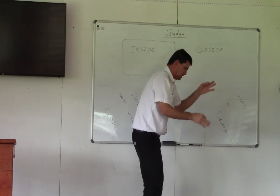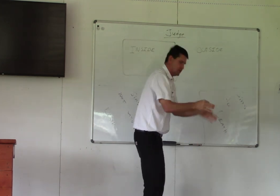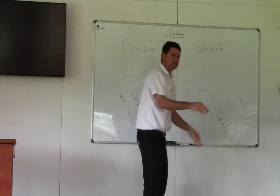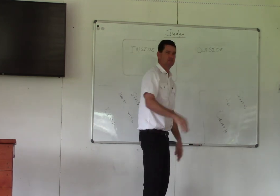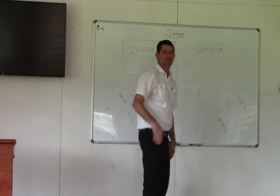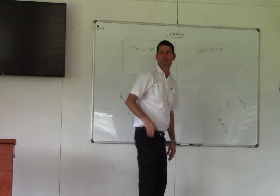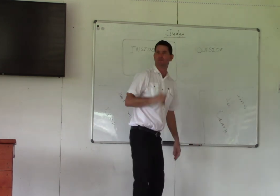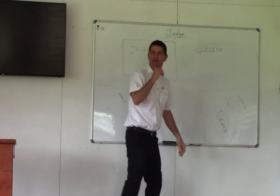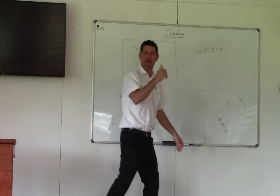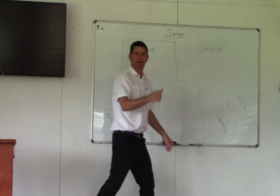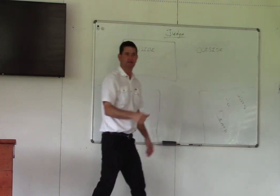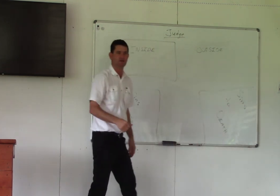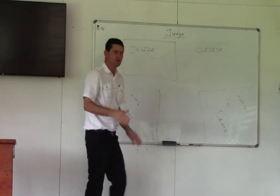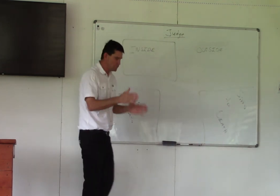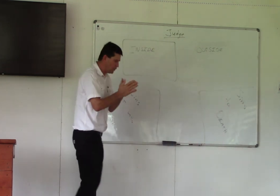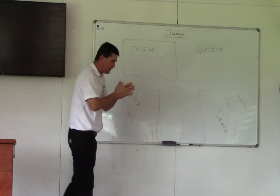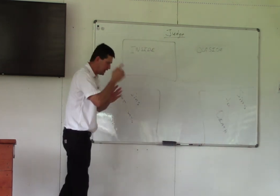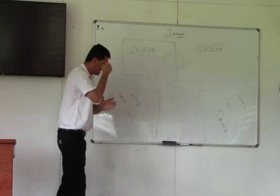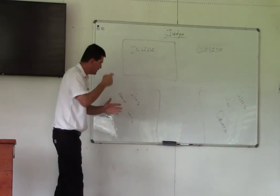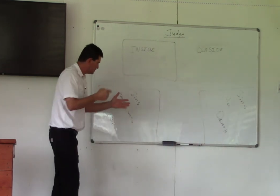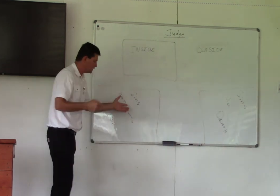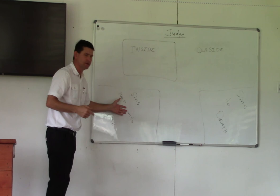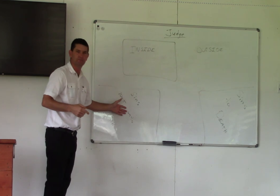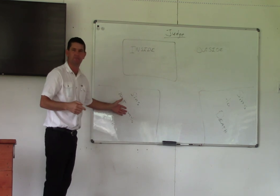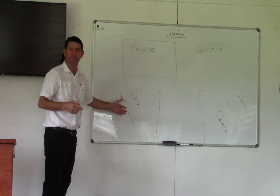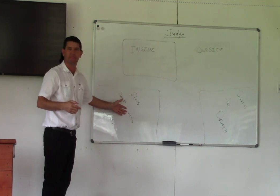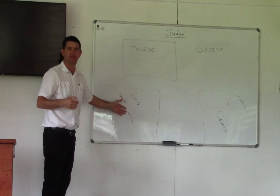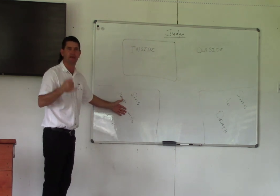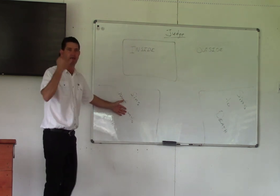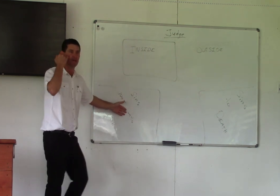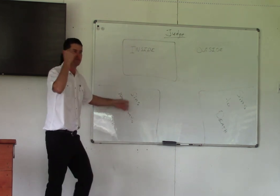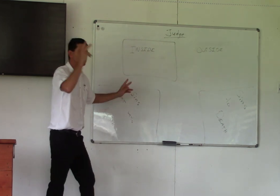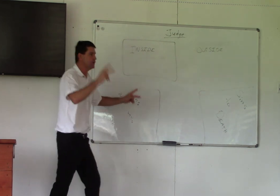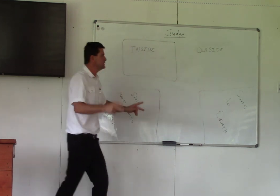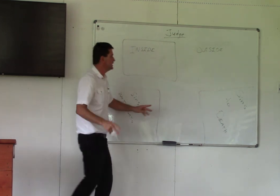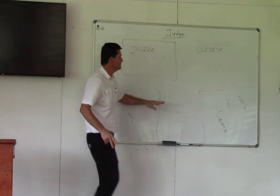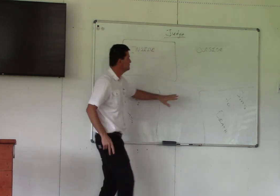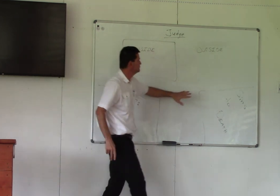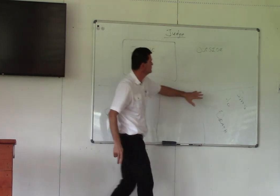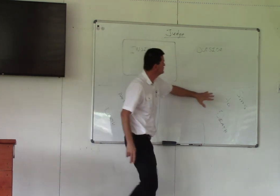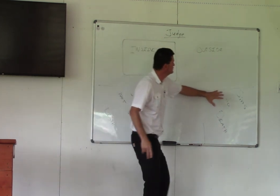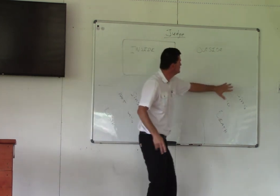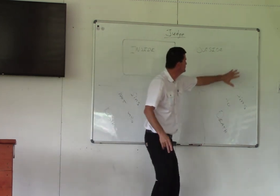Judge. We do not pray for him. If a person,